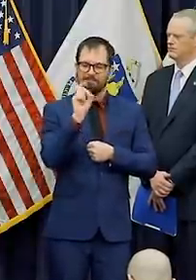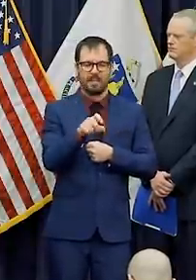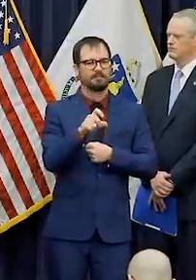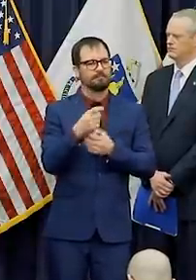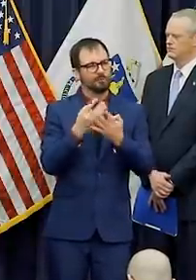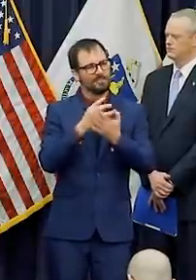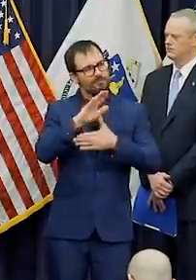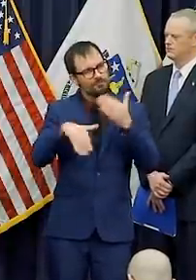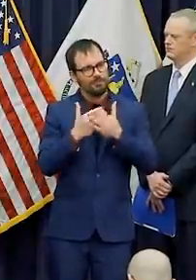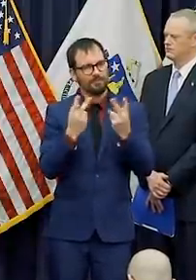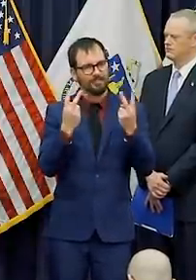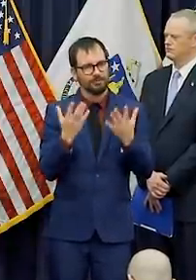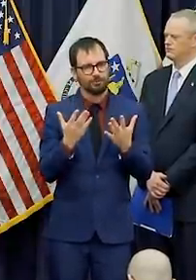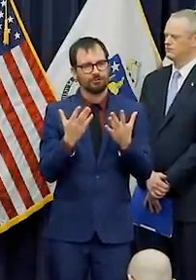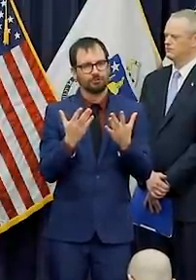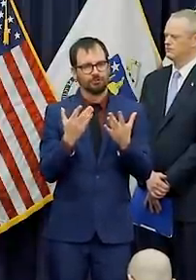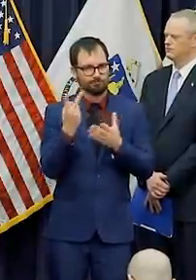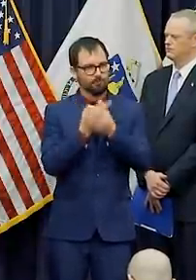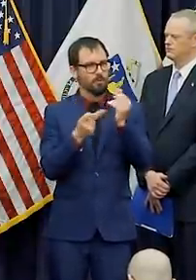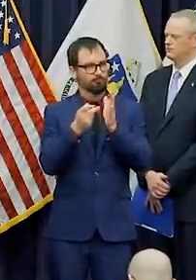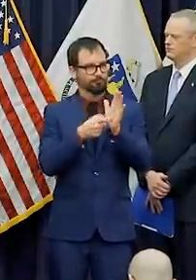visitors.